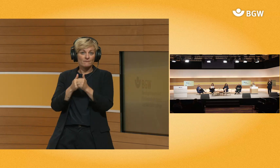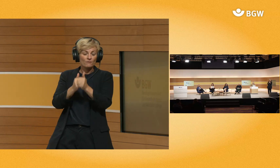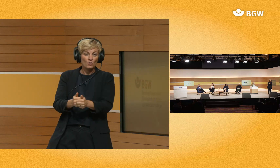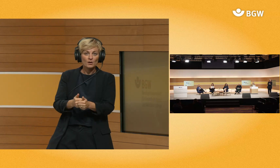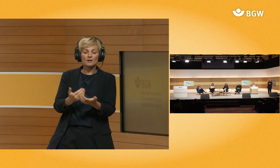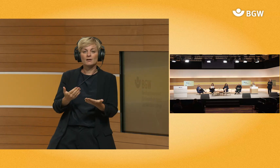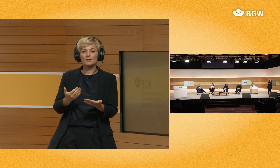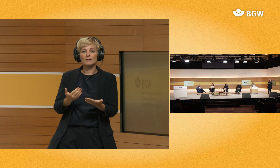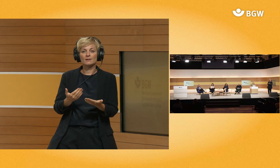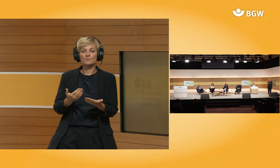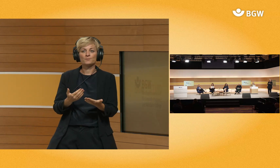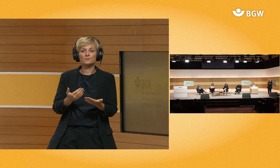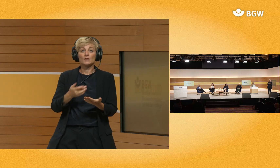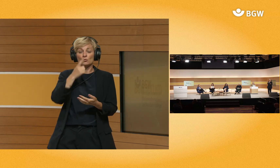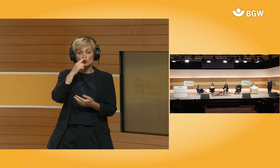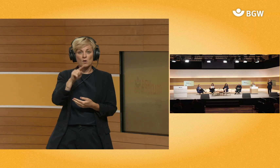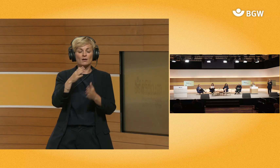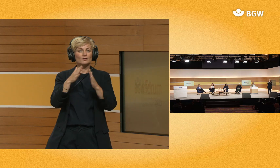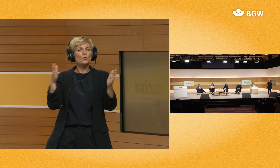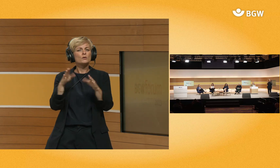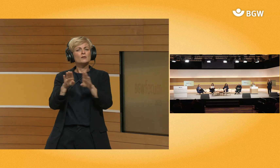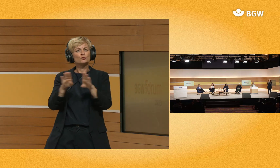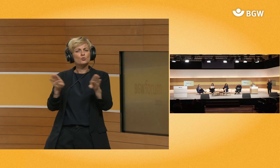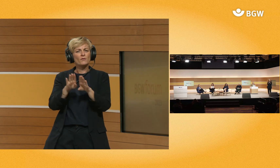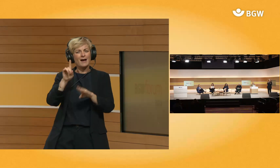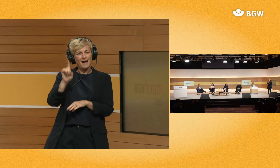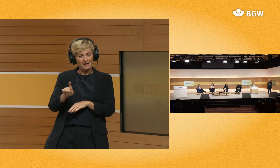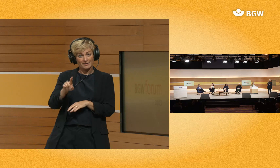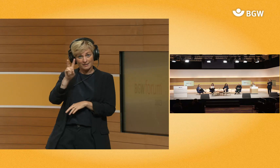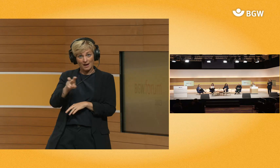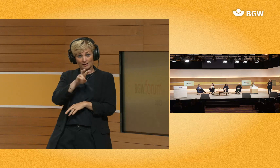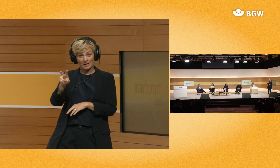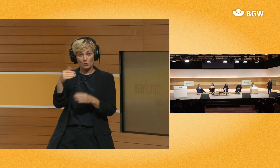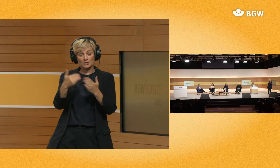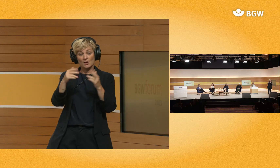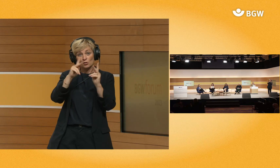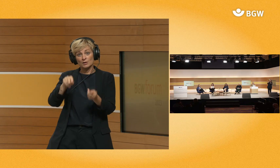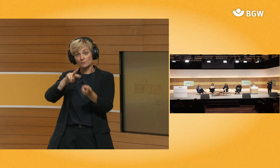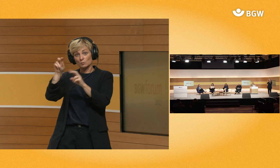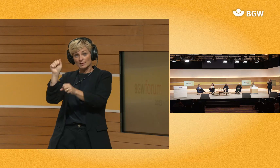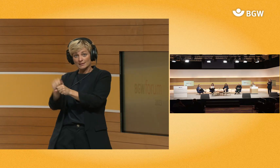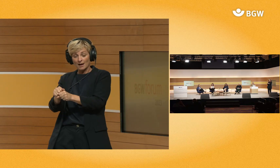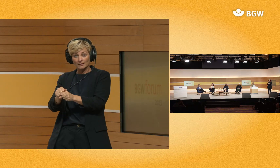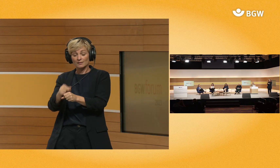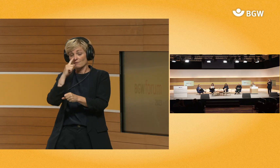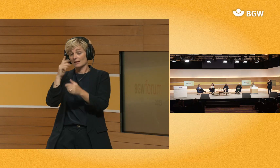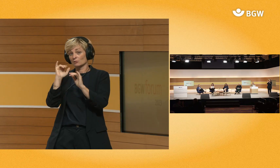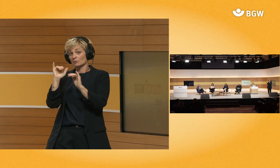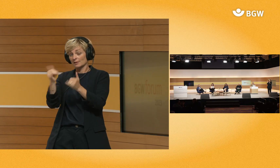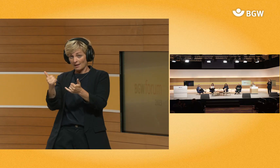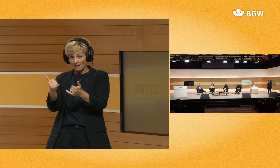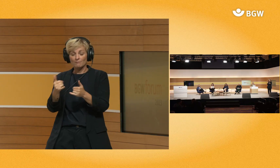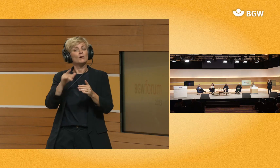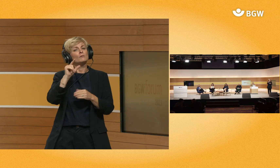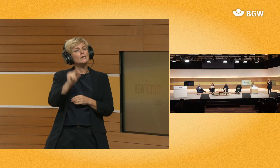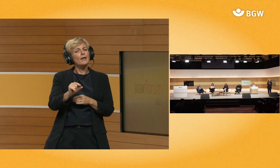afford a Magnet for Europe concept? And what does happen to the smaller ones? So do the nurses, especially